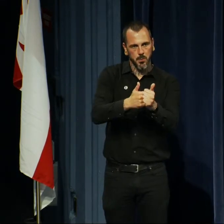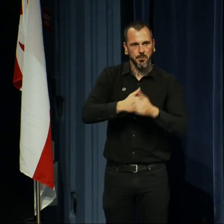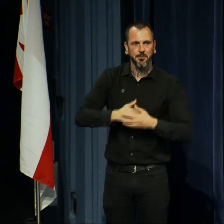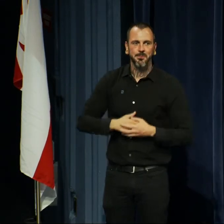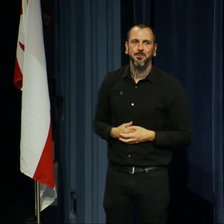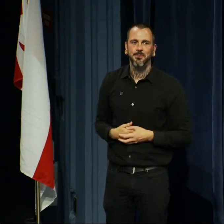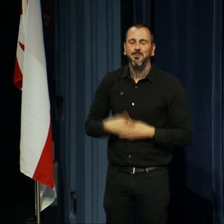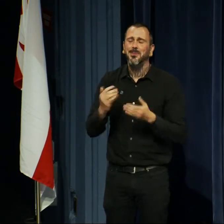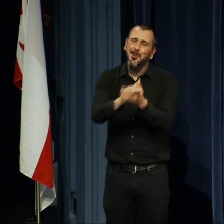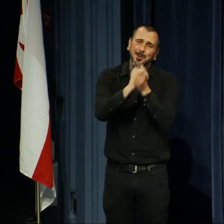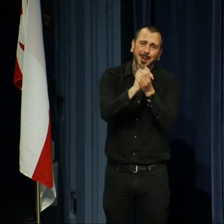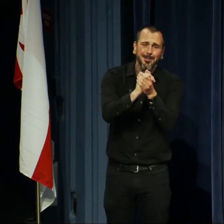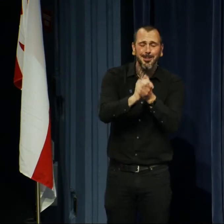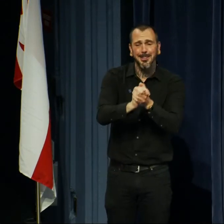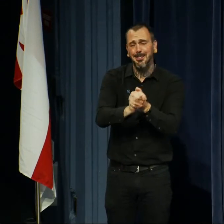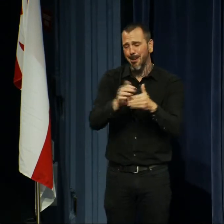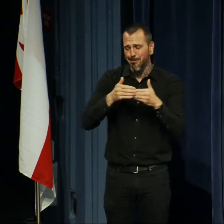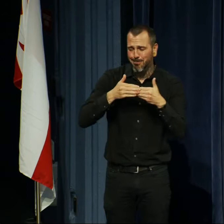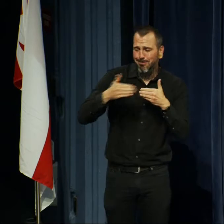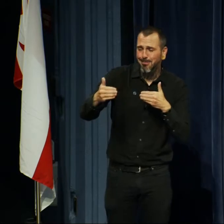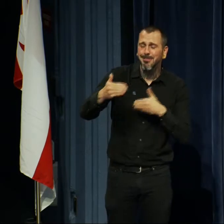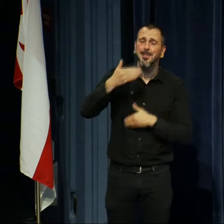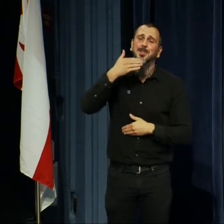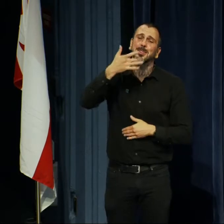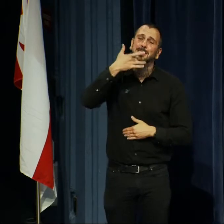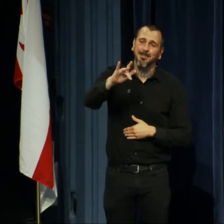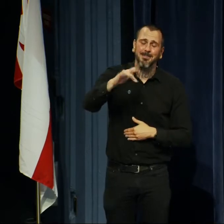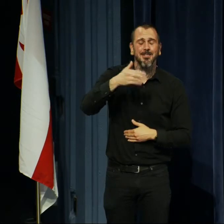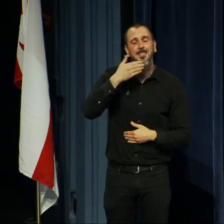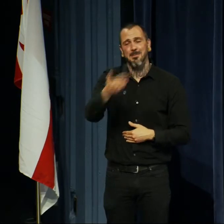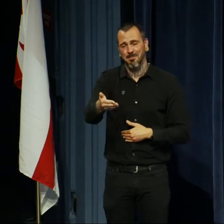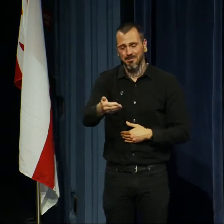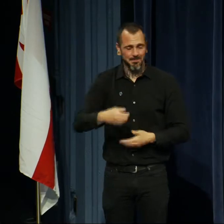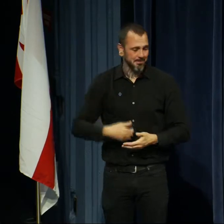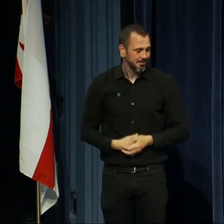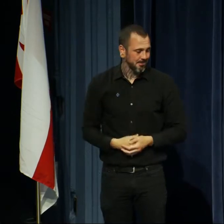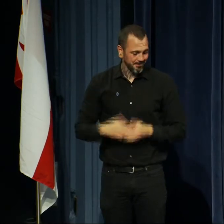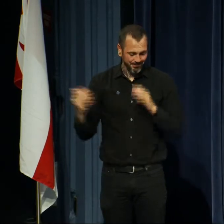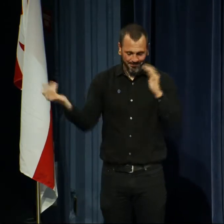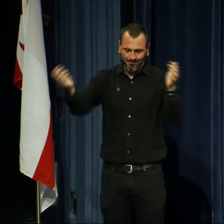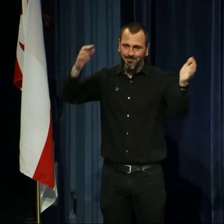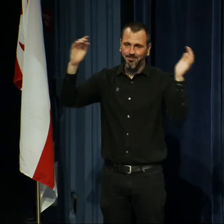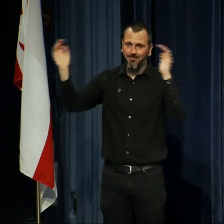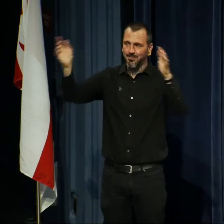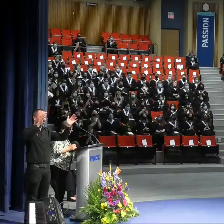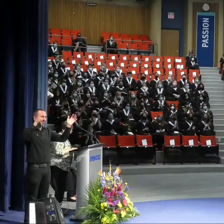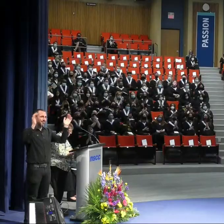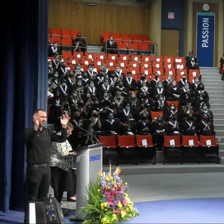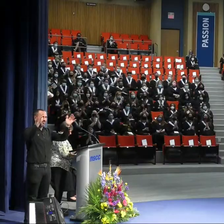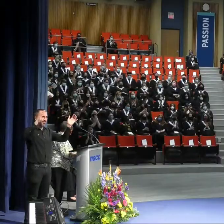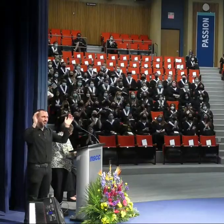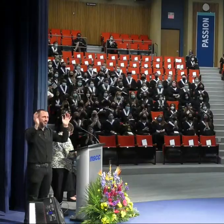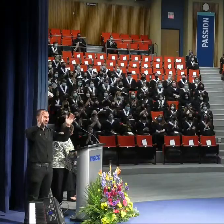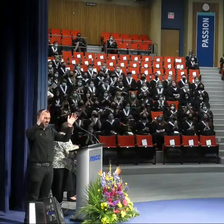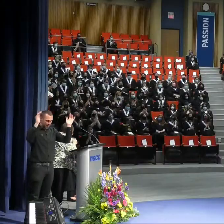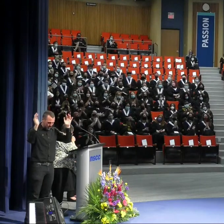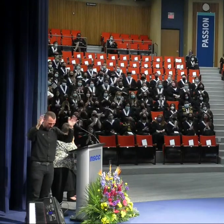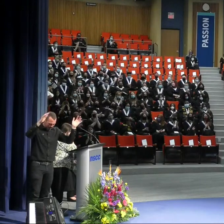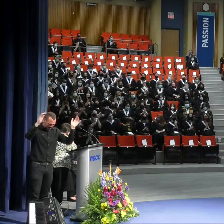still manage to meet deadlines, stay on top of your workload, making through those late nights of studying, cramming for tests,